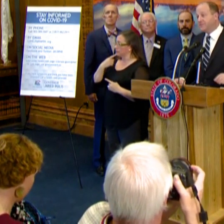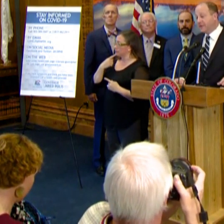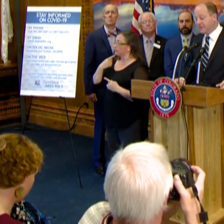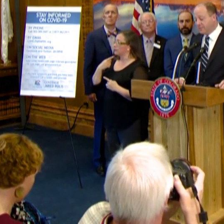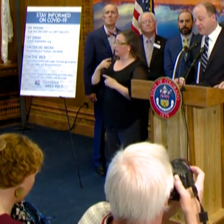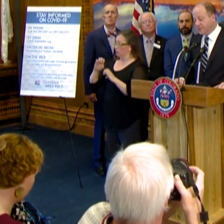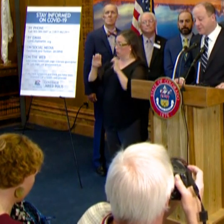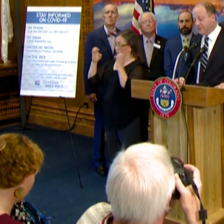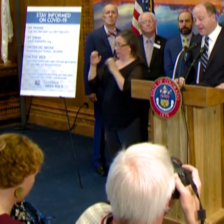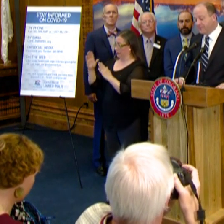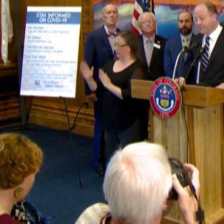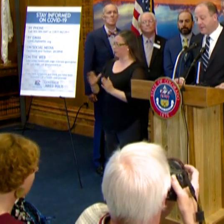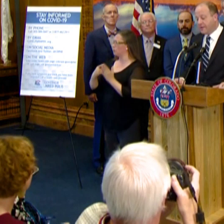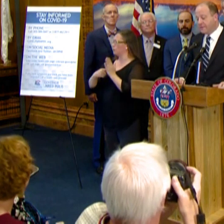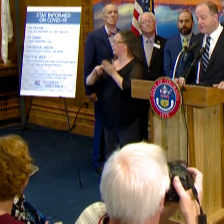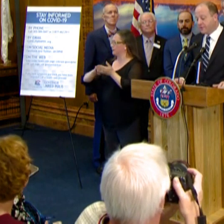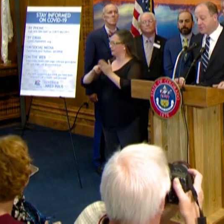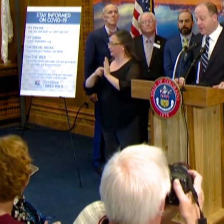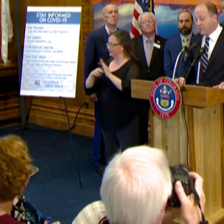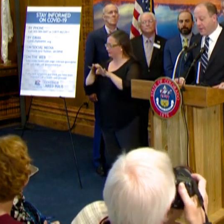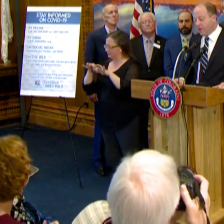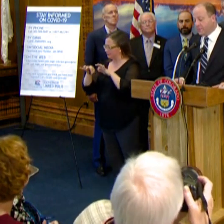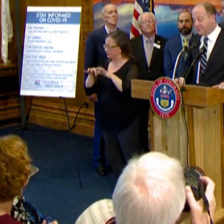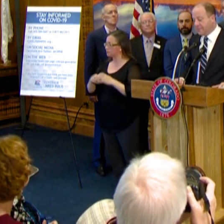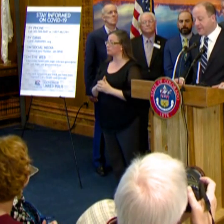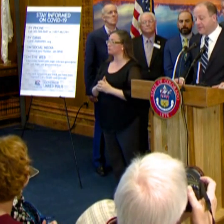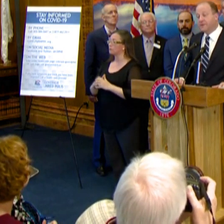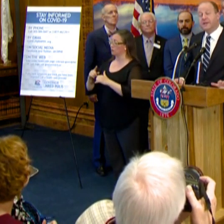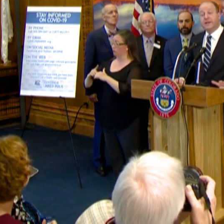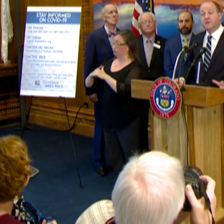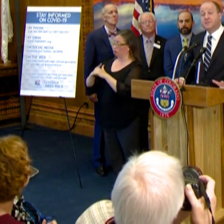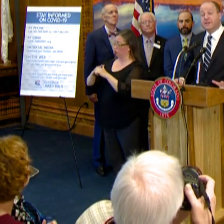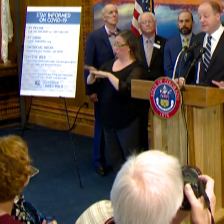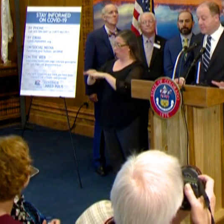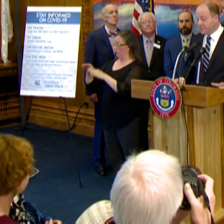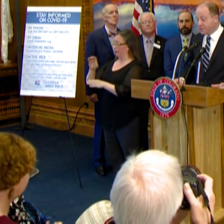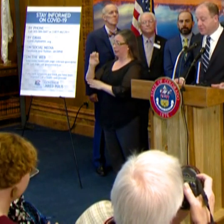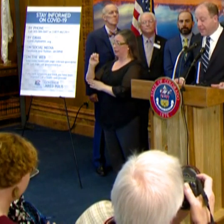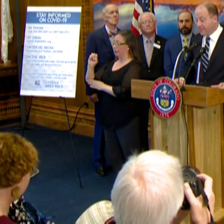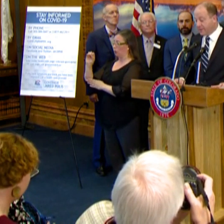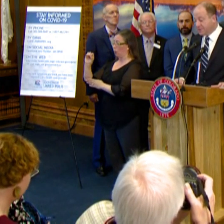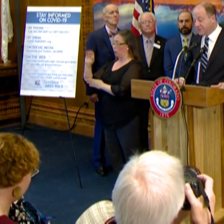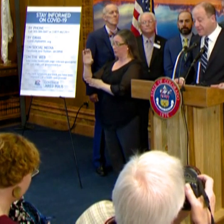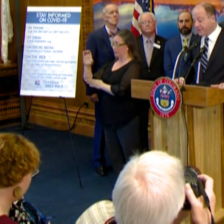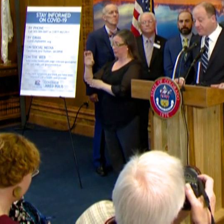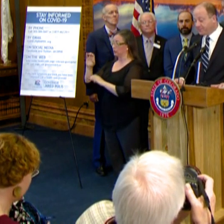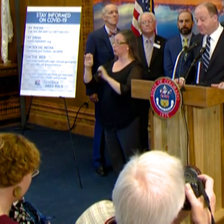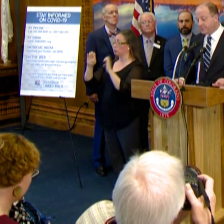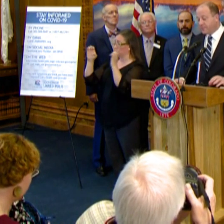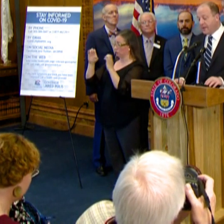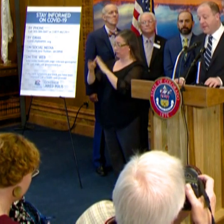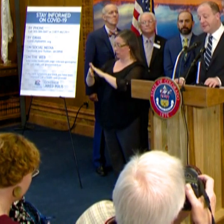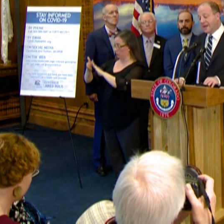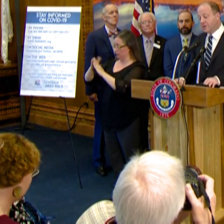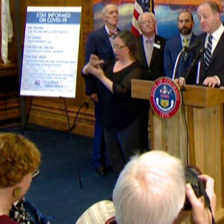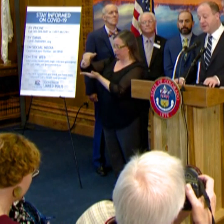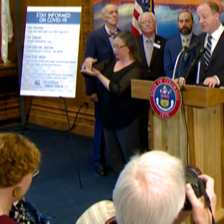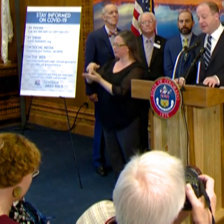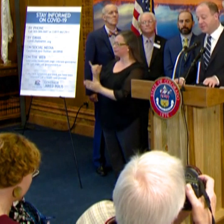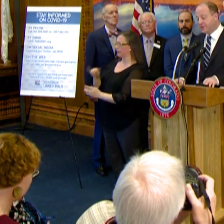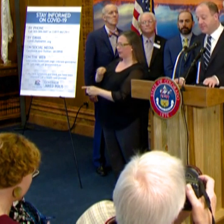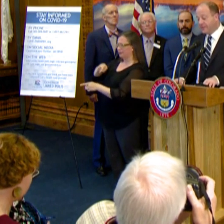that means and the components of that. First, we opened something called the EOC, the Emergency Operations Center. That's